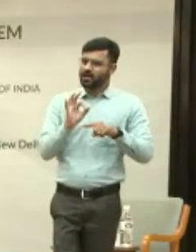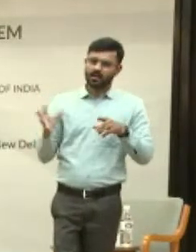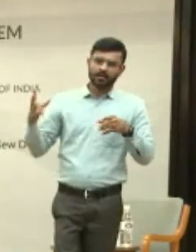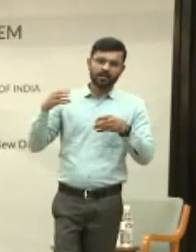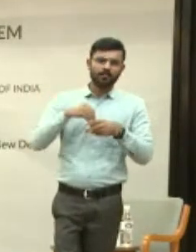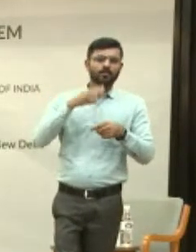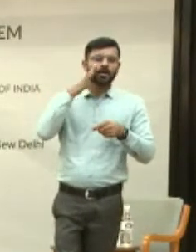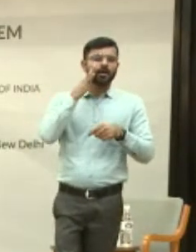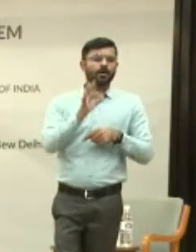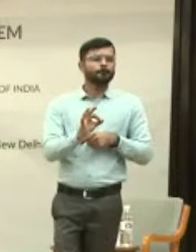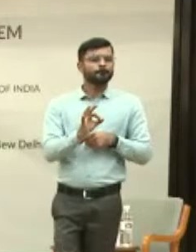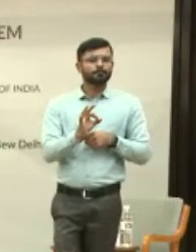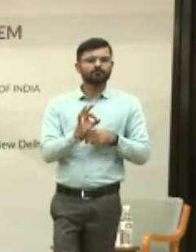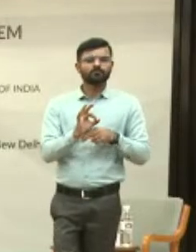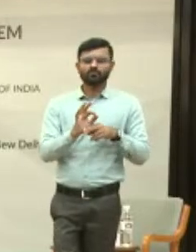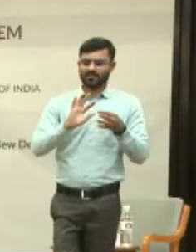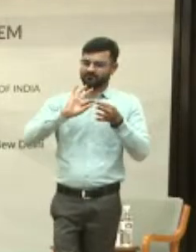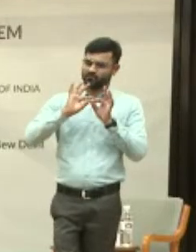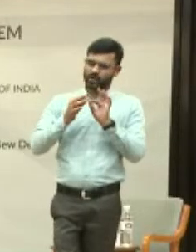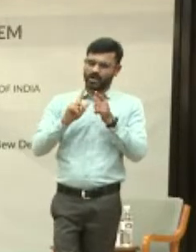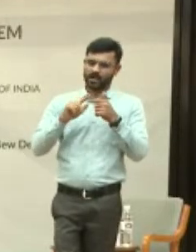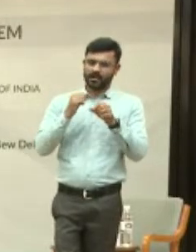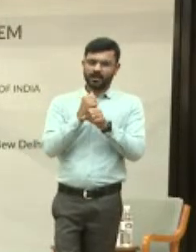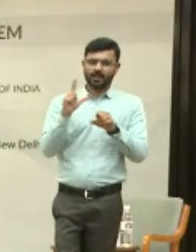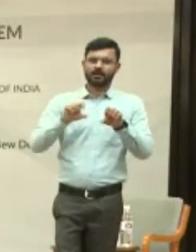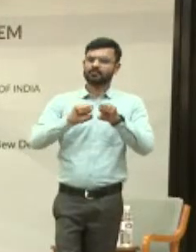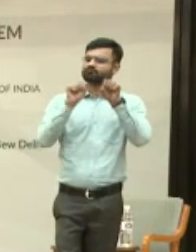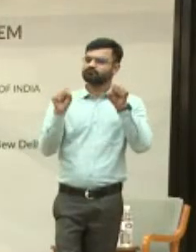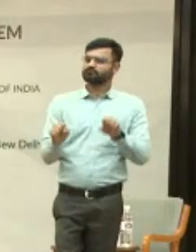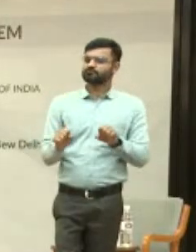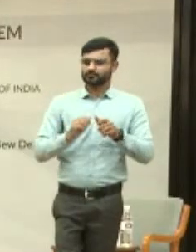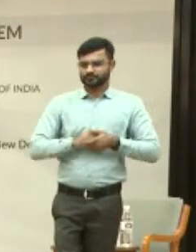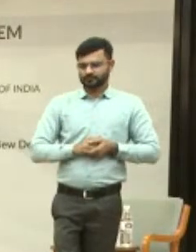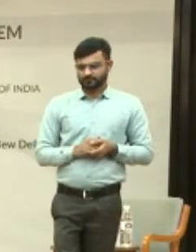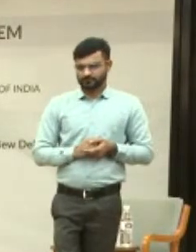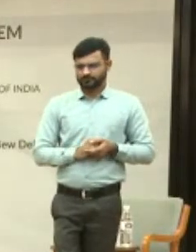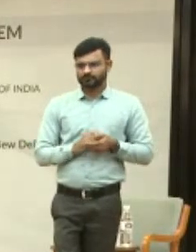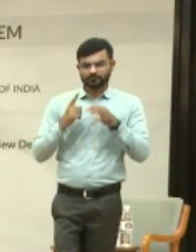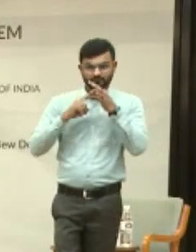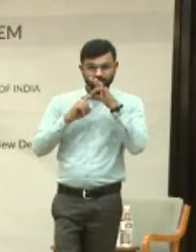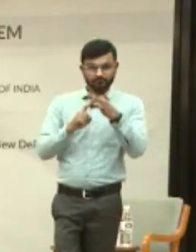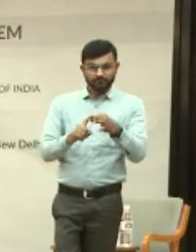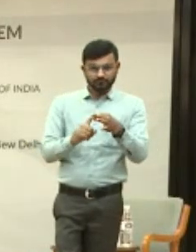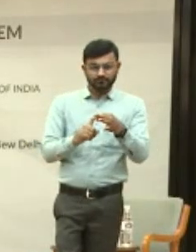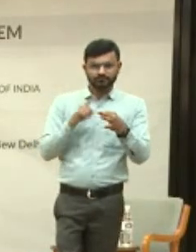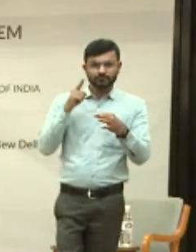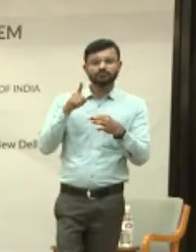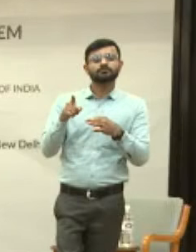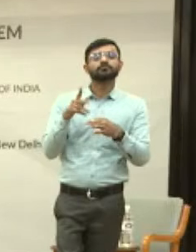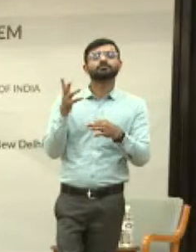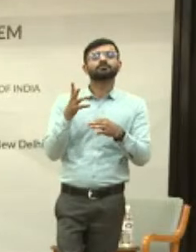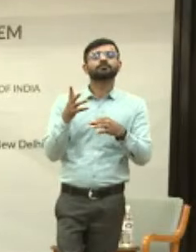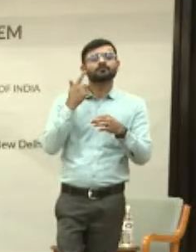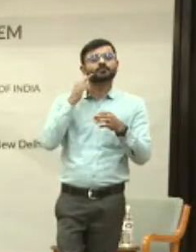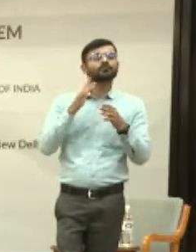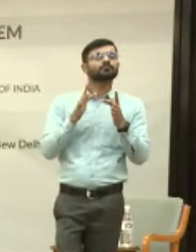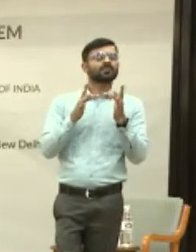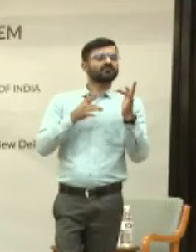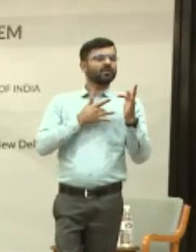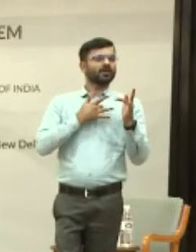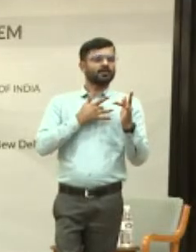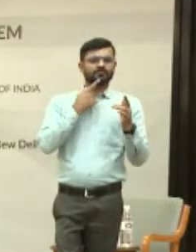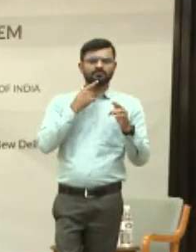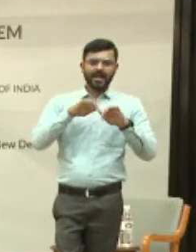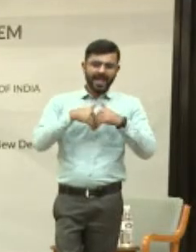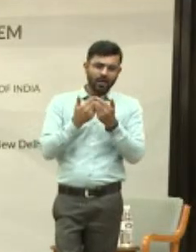extremely important to fix the legal system. And the question that then arises